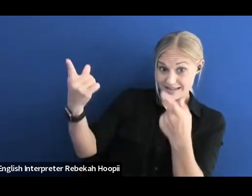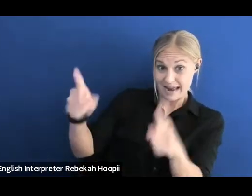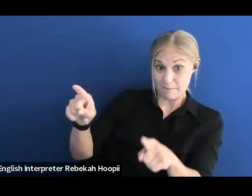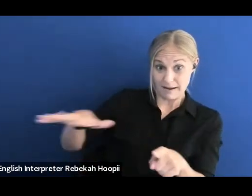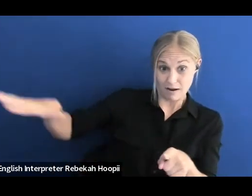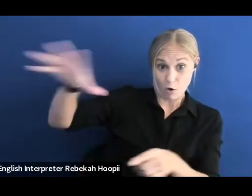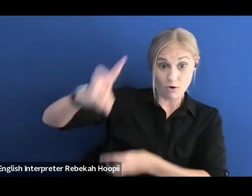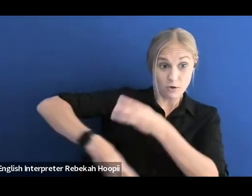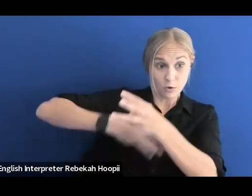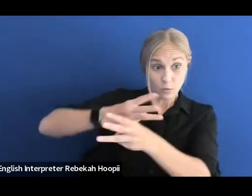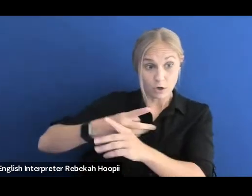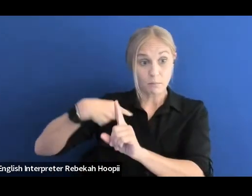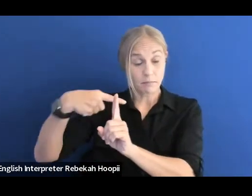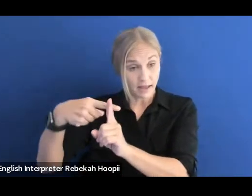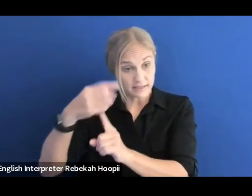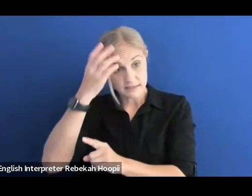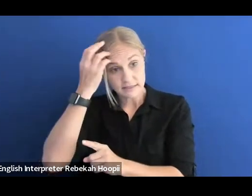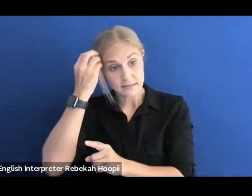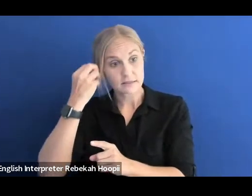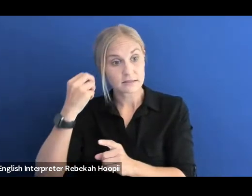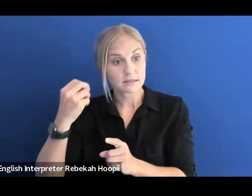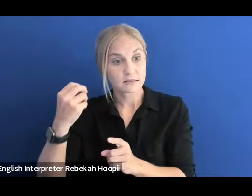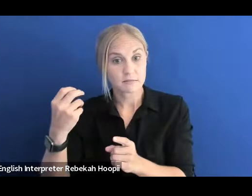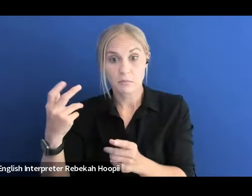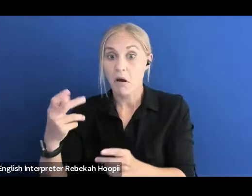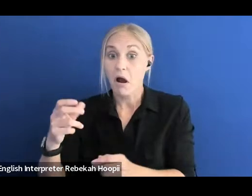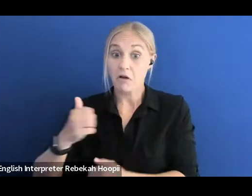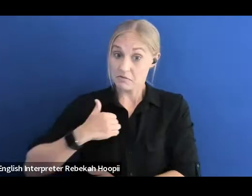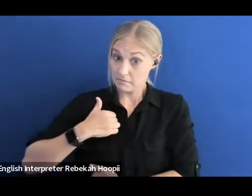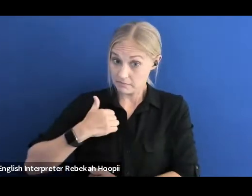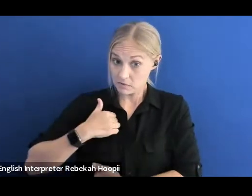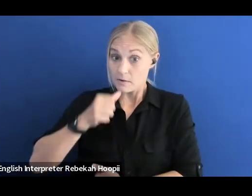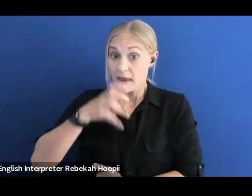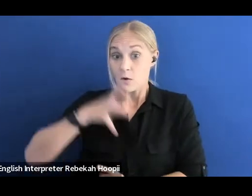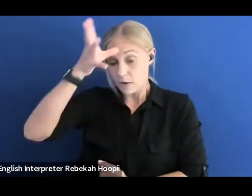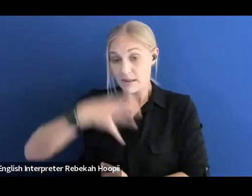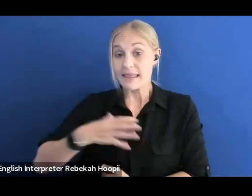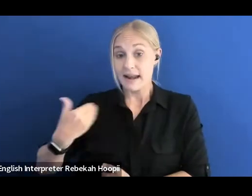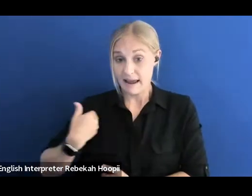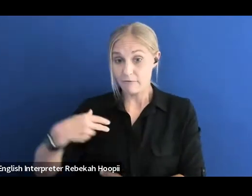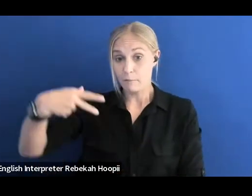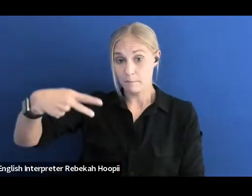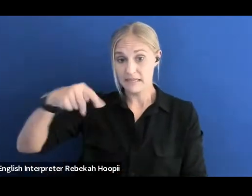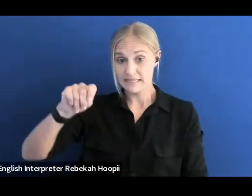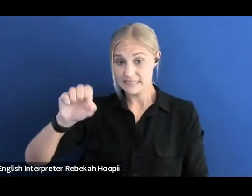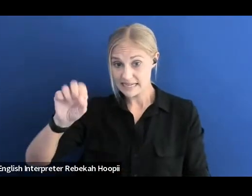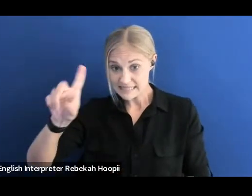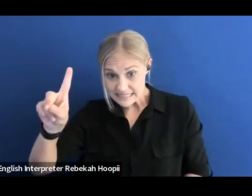troops who are going to face probably PTSD and now high rates of suicide.